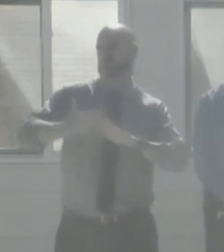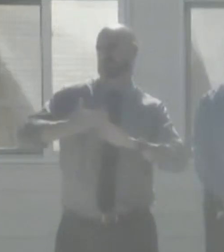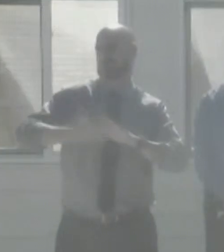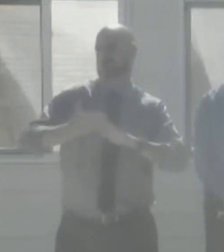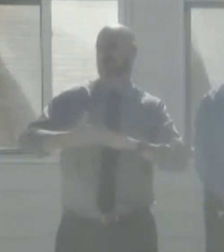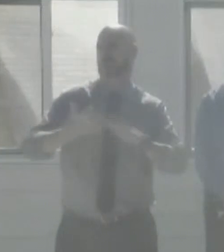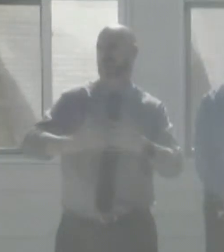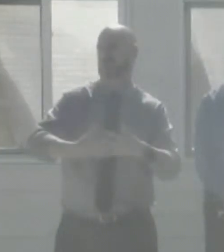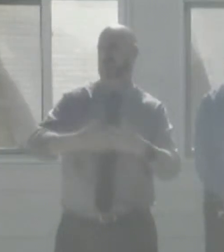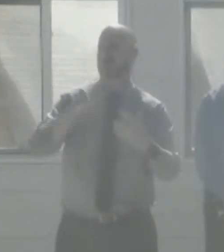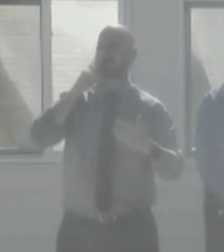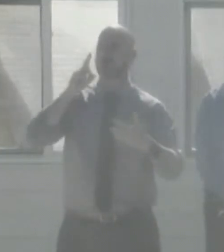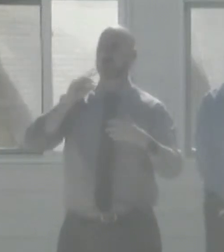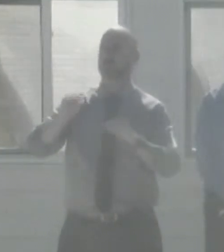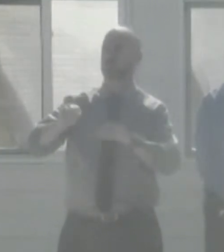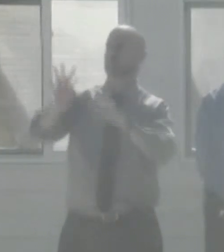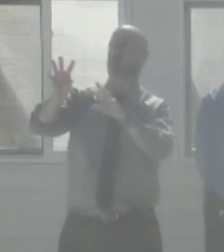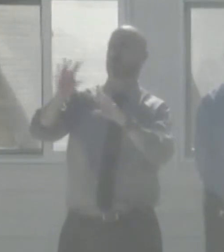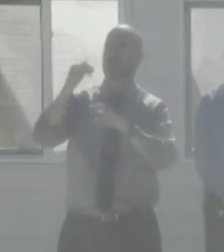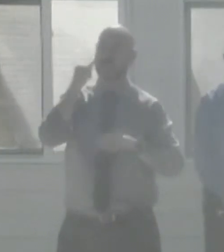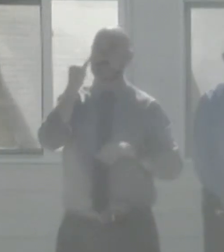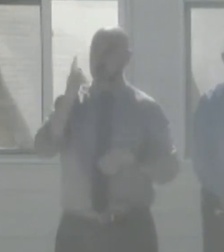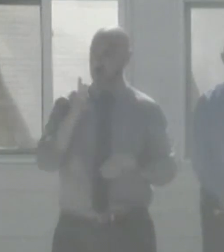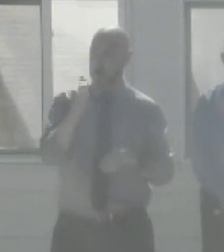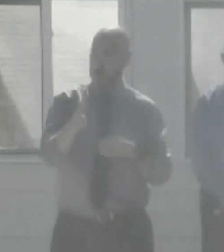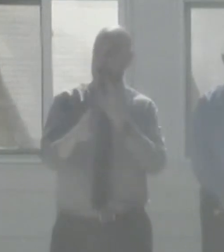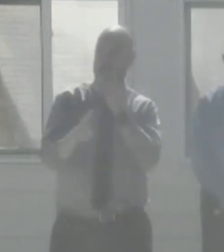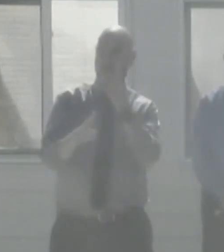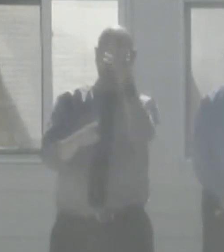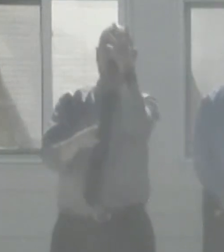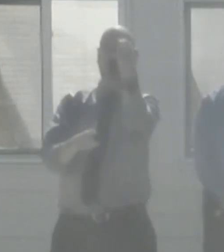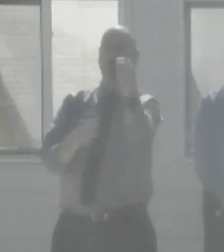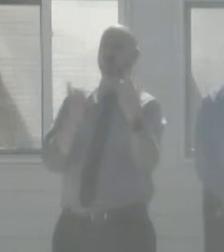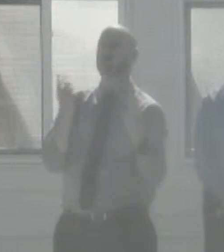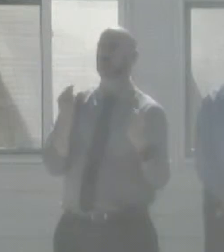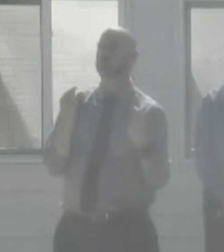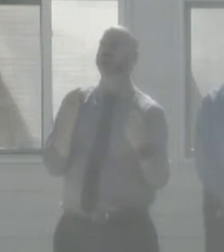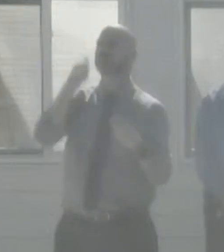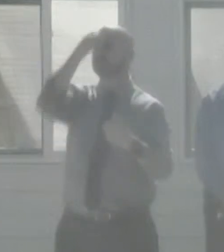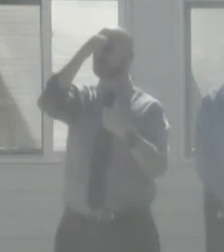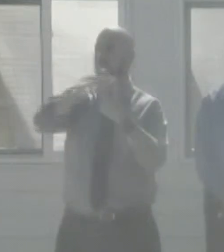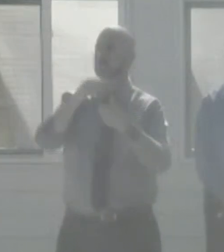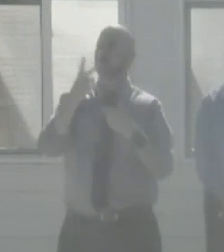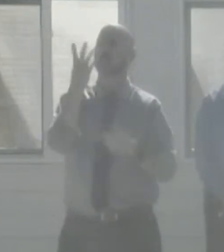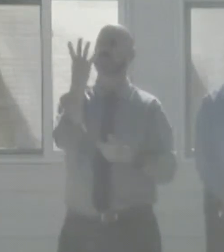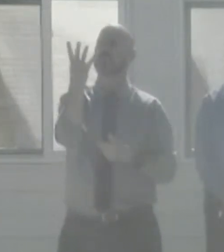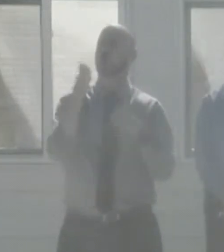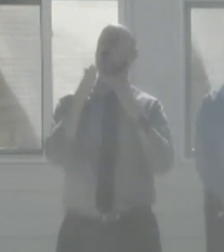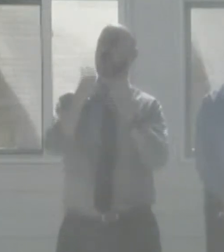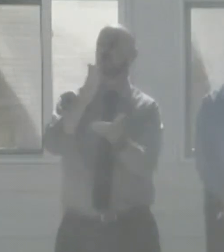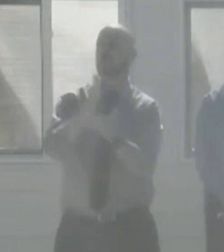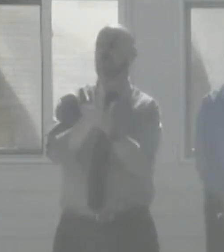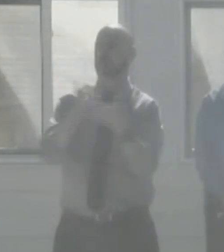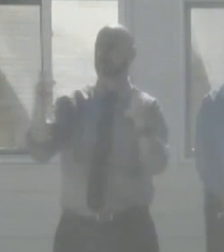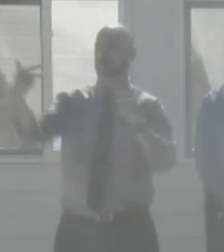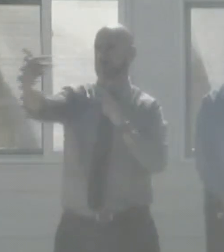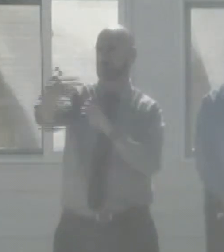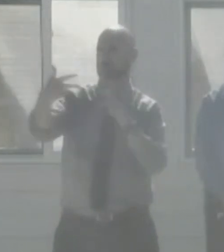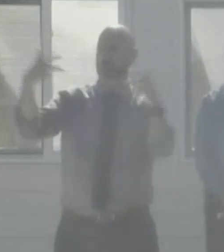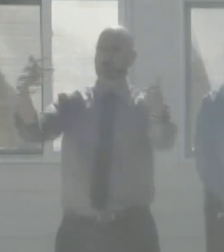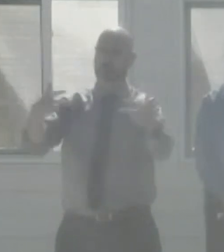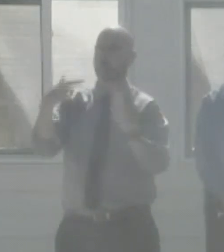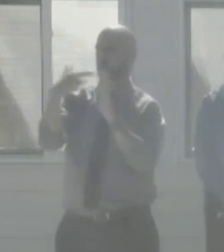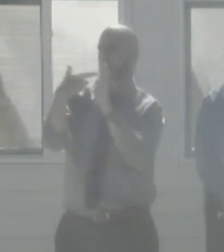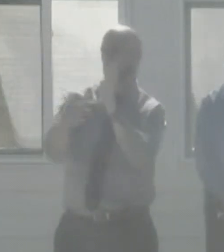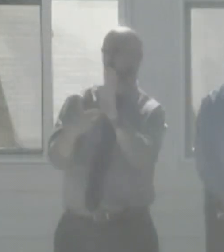like a four-way stop. So just remember, that's how people are going to do. So if you're going, you got to stop, look like you